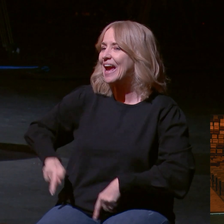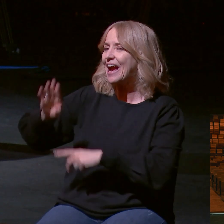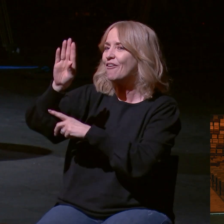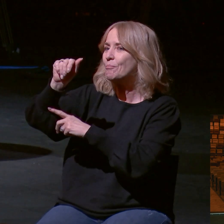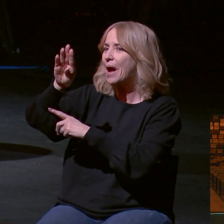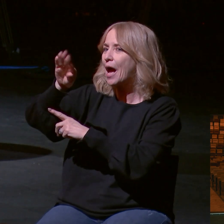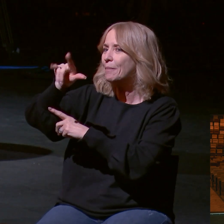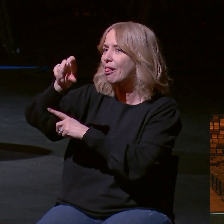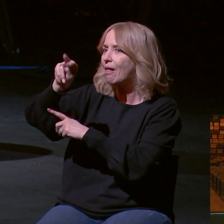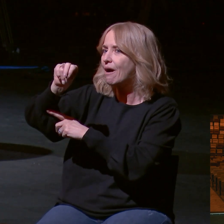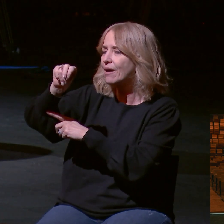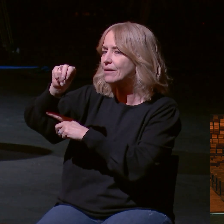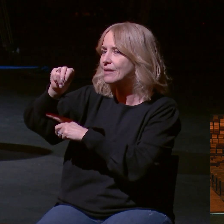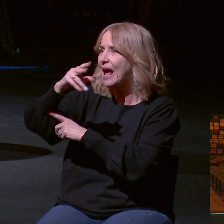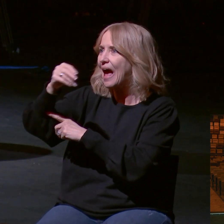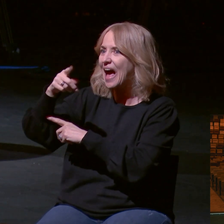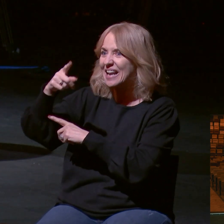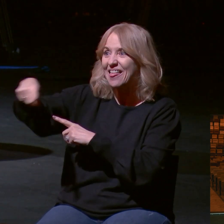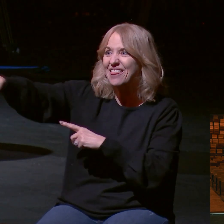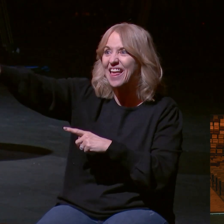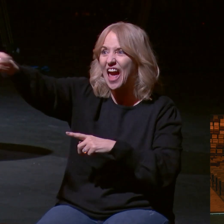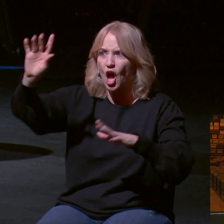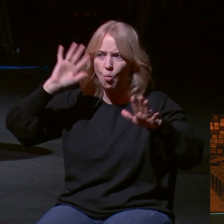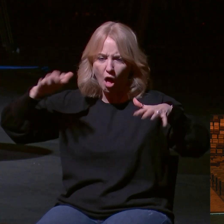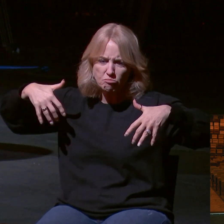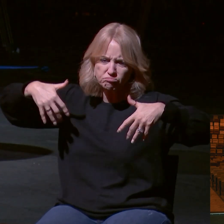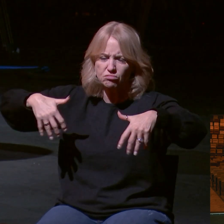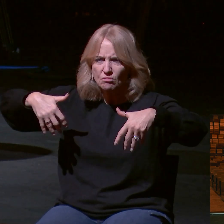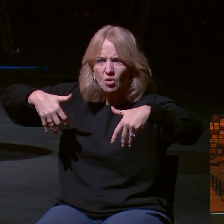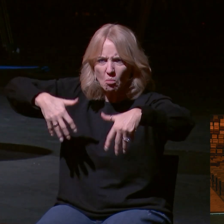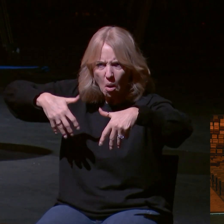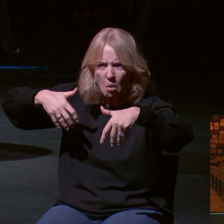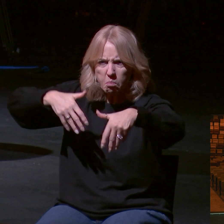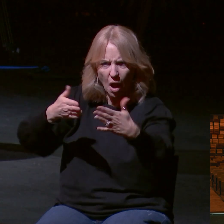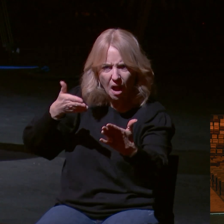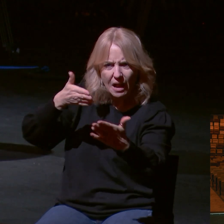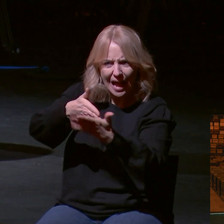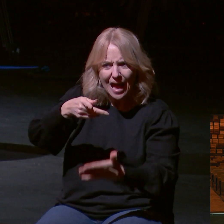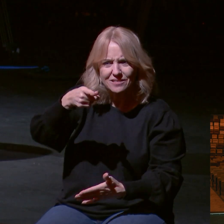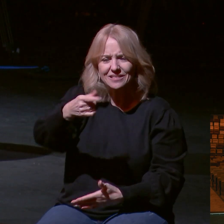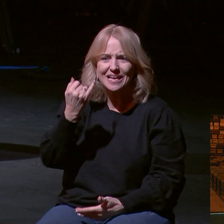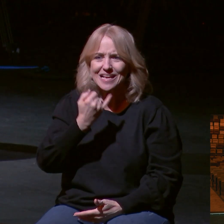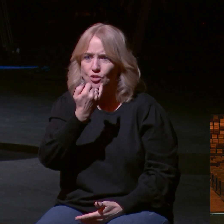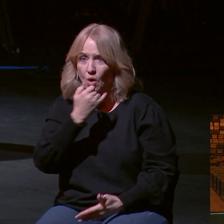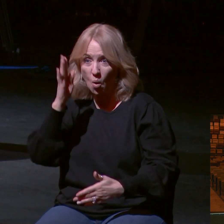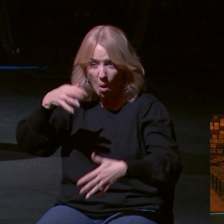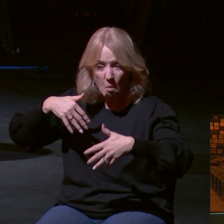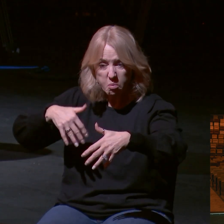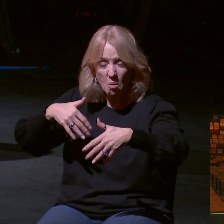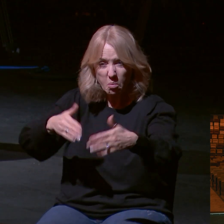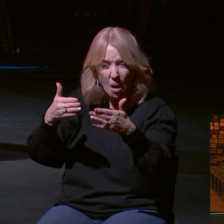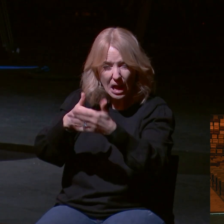I will bring them against this land and its inhabitants and against all the surrounding nations. I will